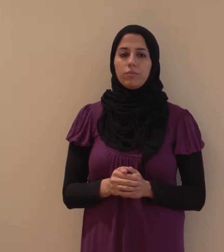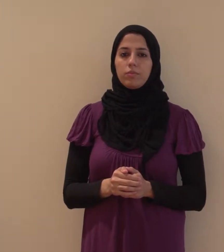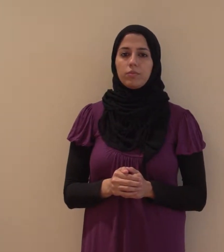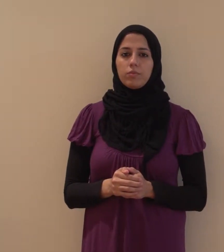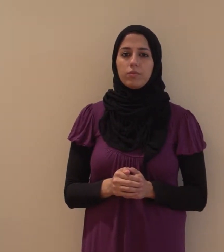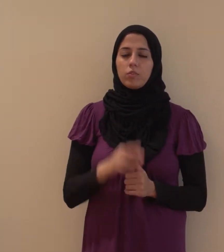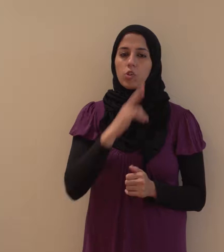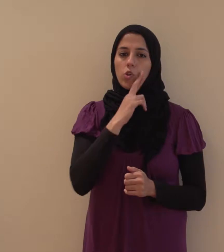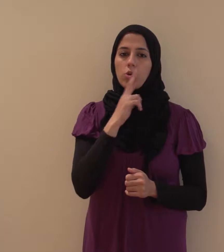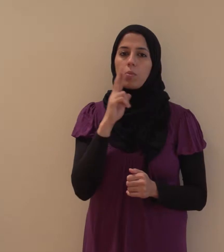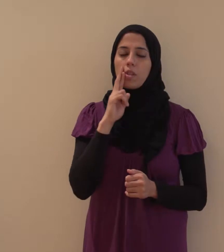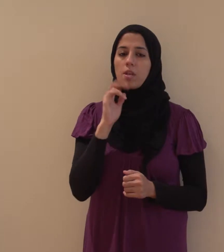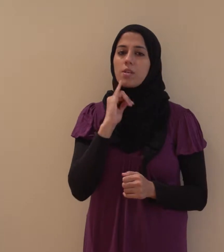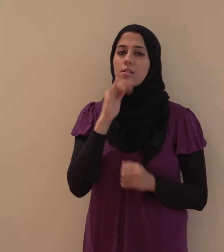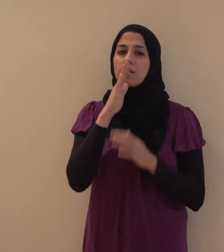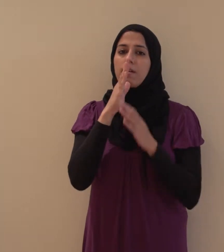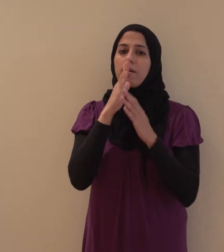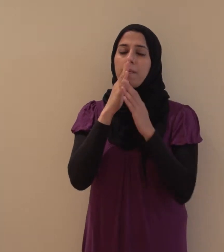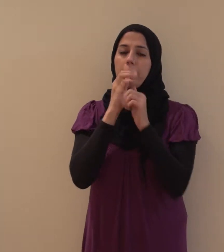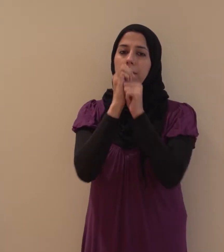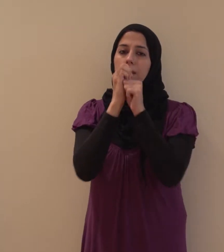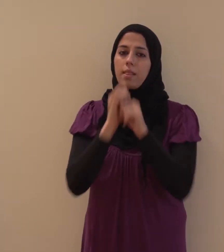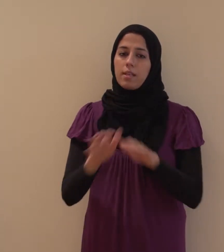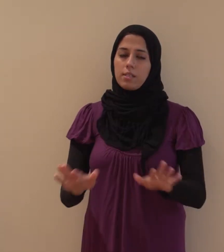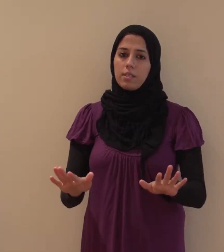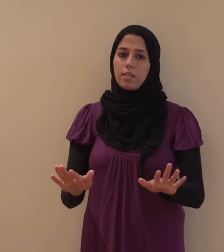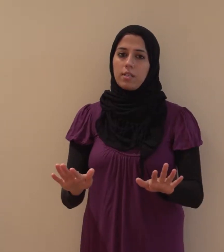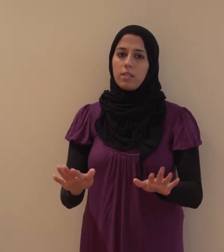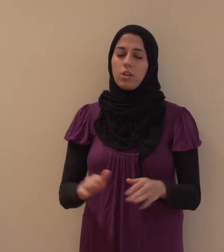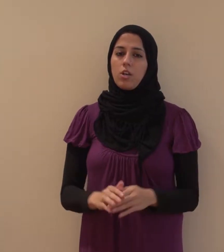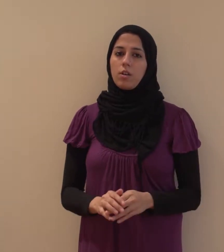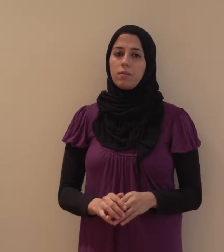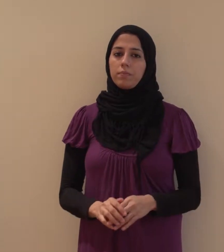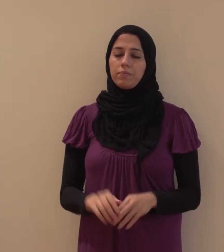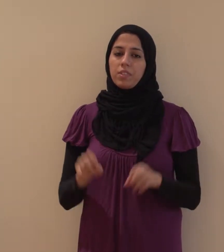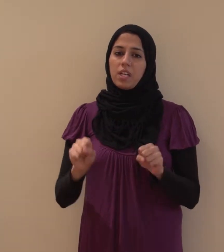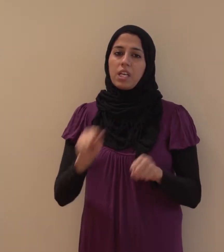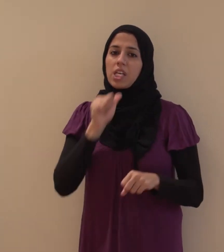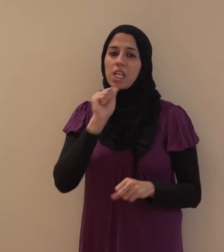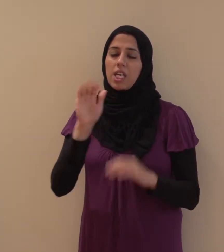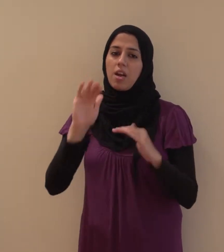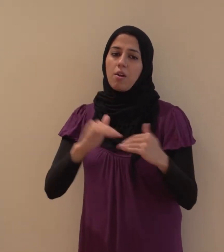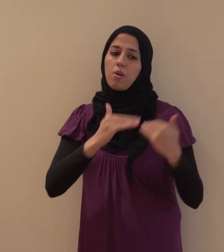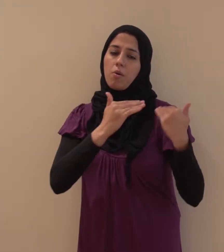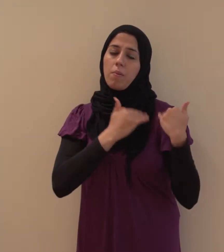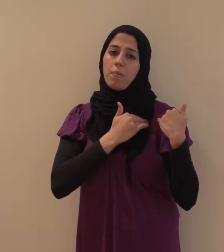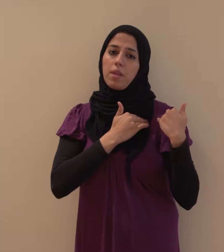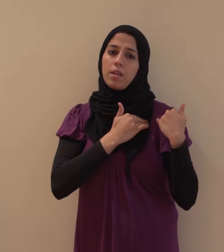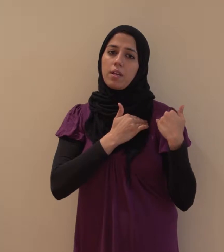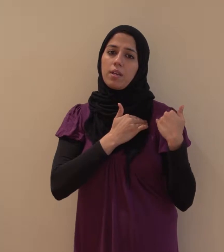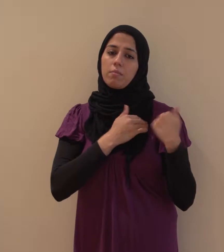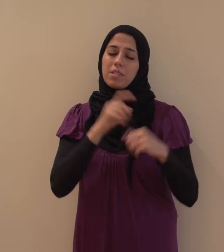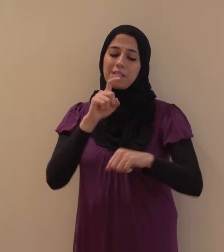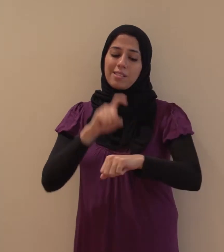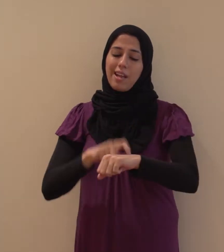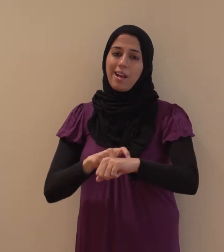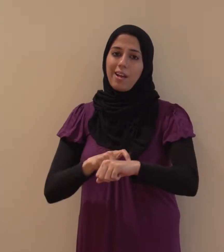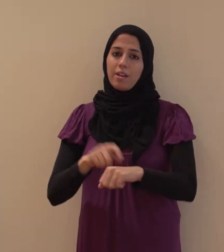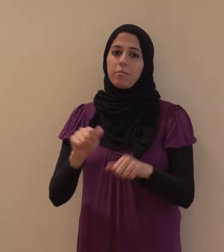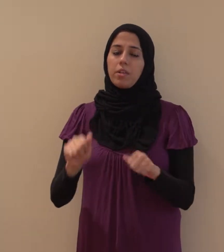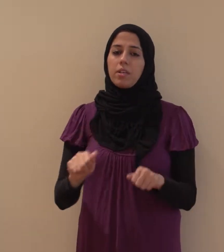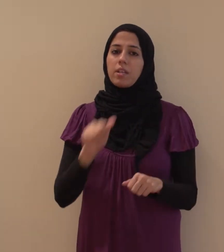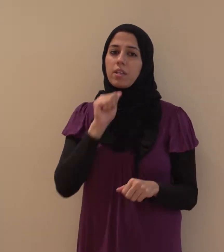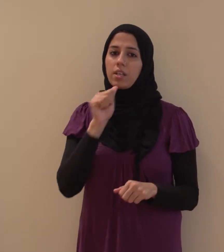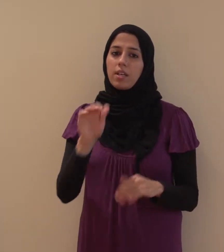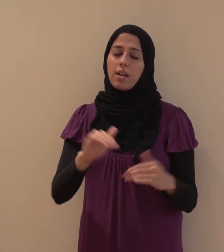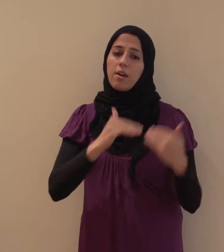ta'ala. And if we could not, then we should not blame the time, we should not blame other work, our works, we should